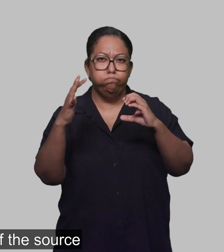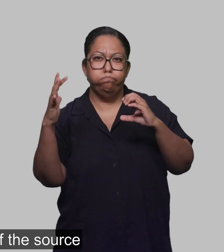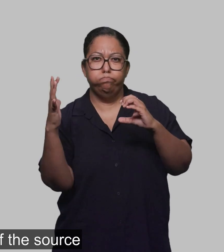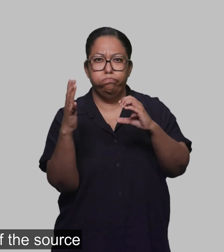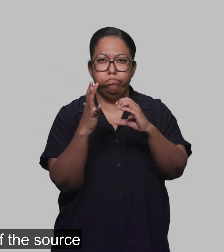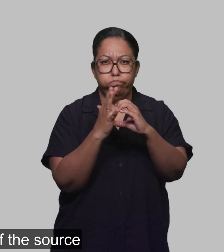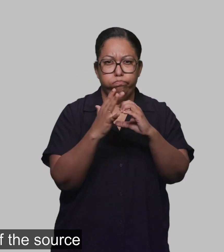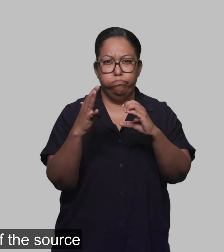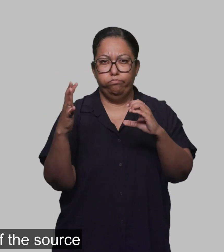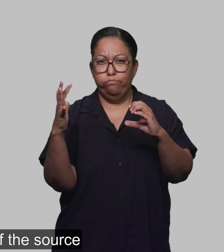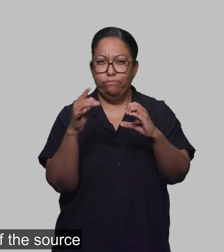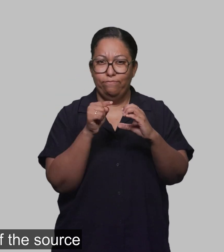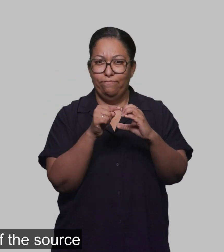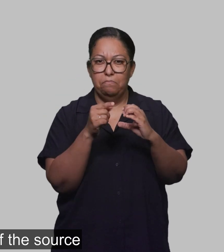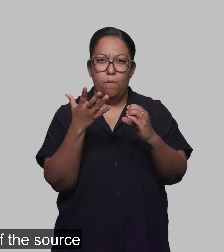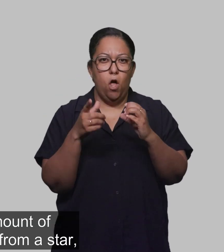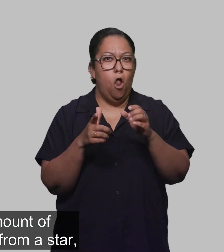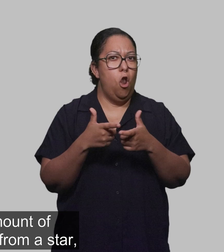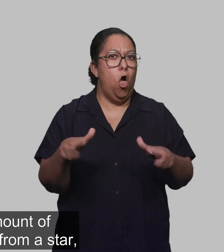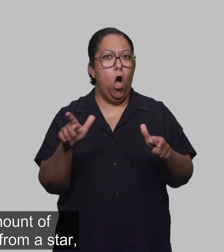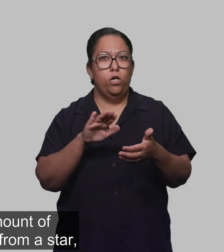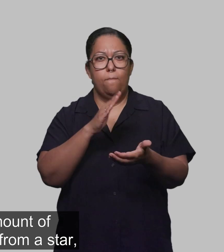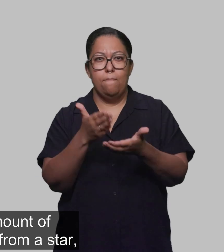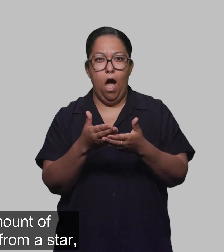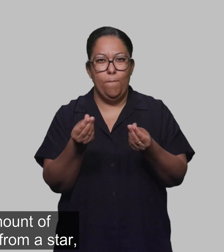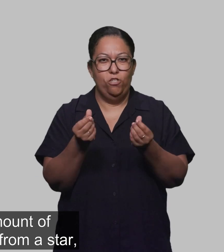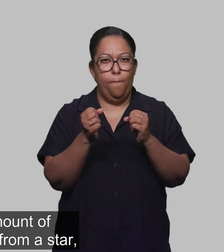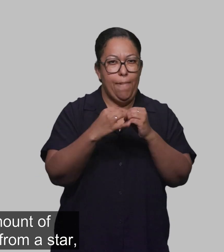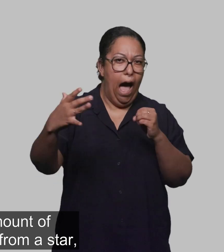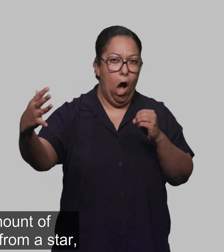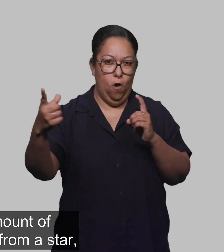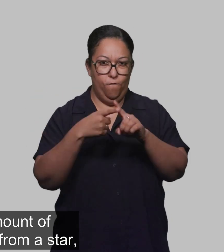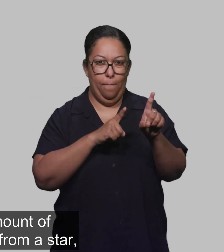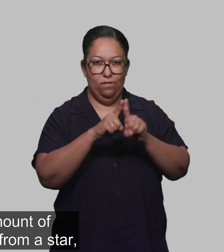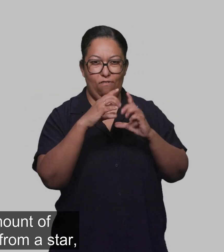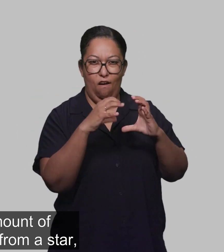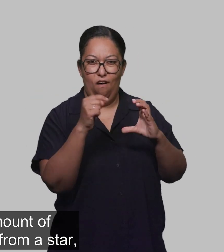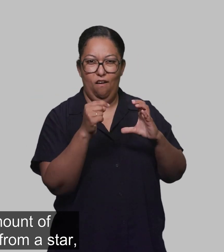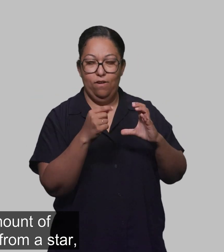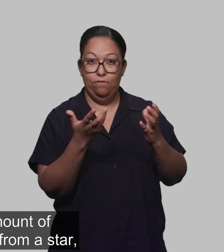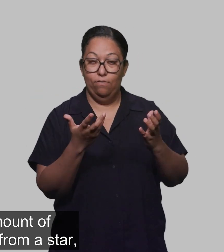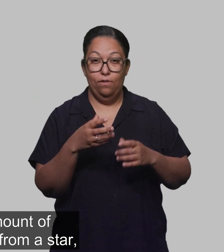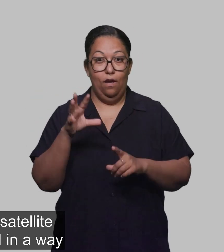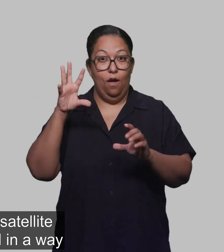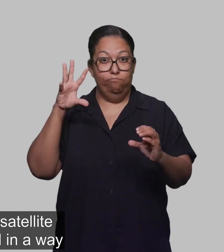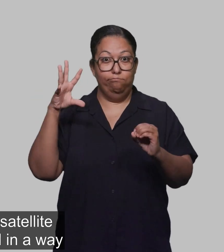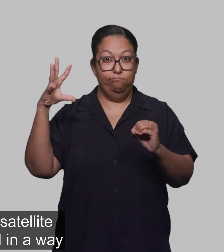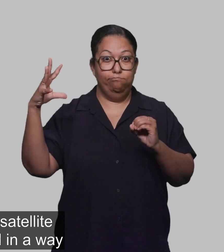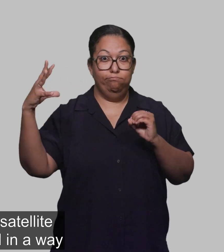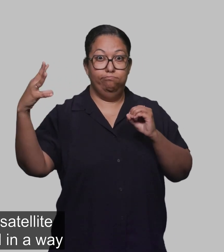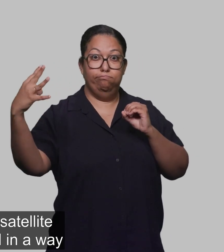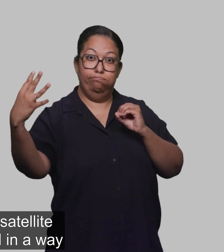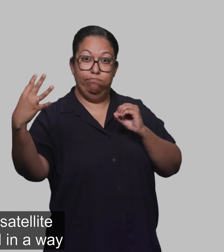of the emission of the source or a large amount of material ejected from a star. And then